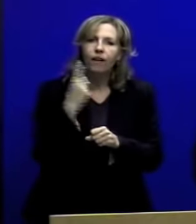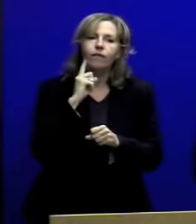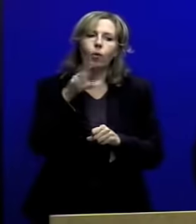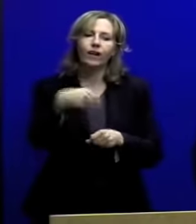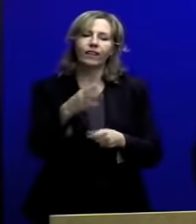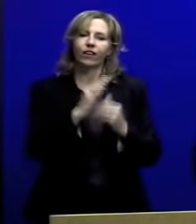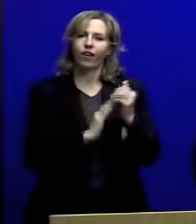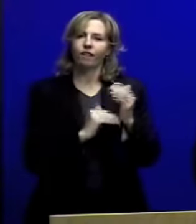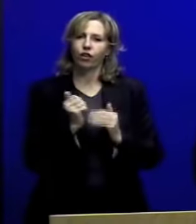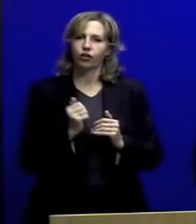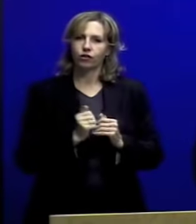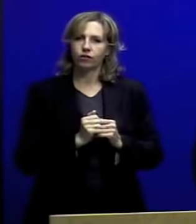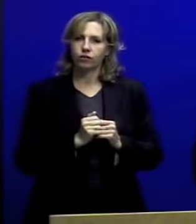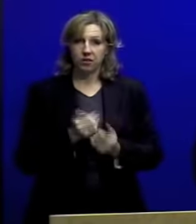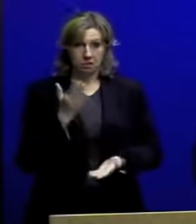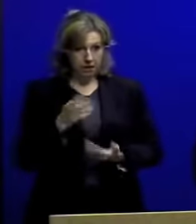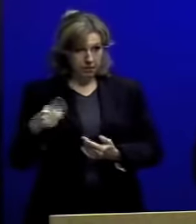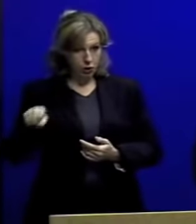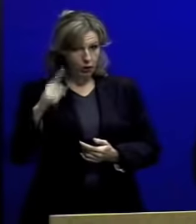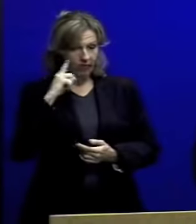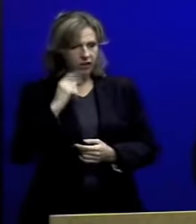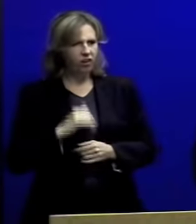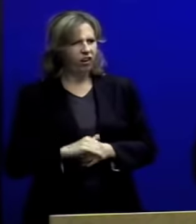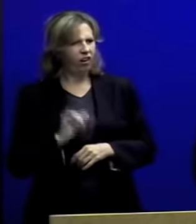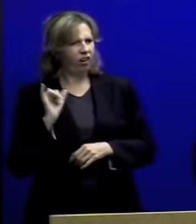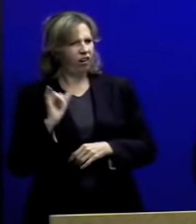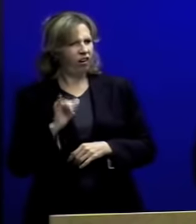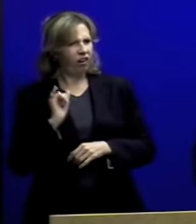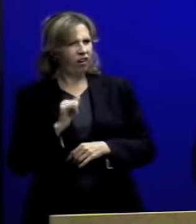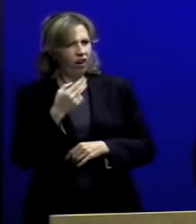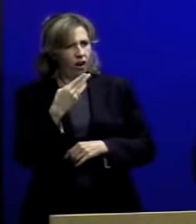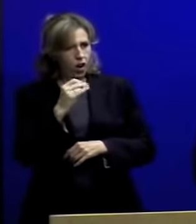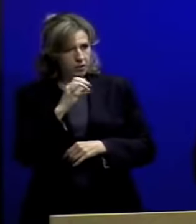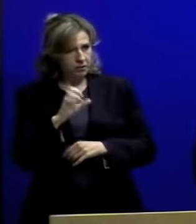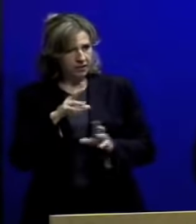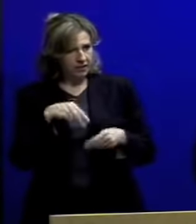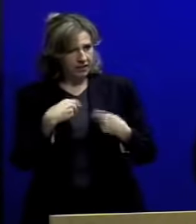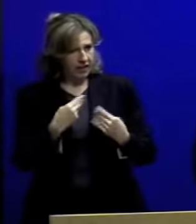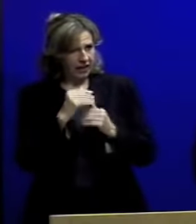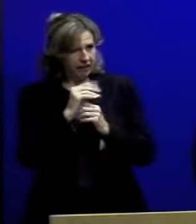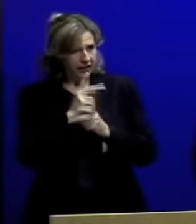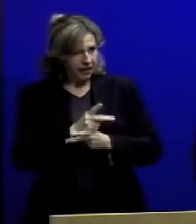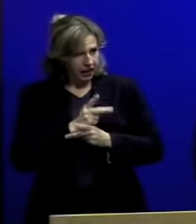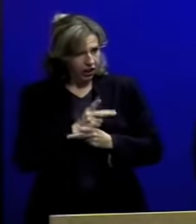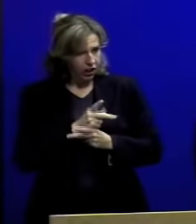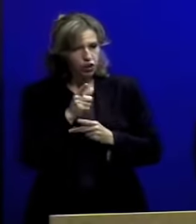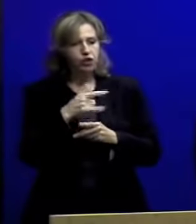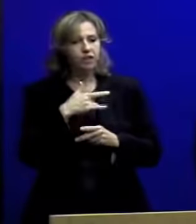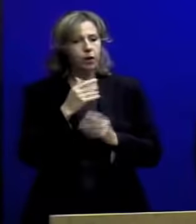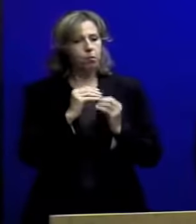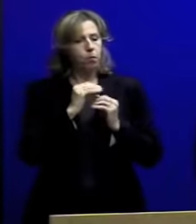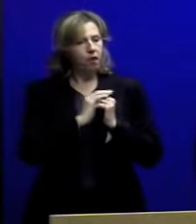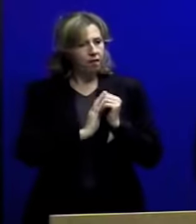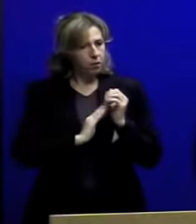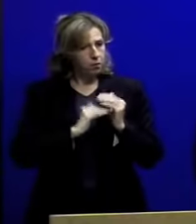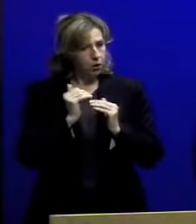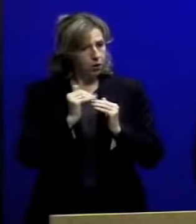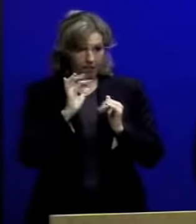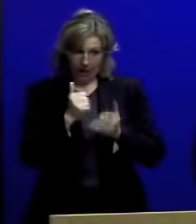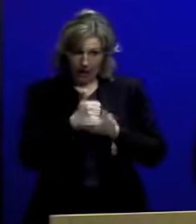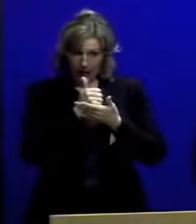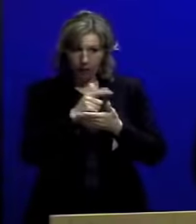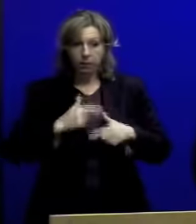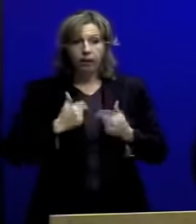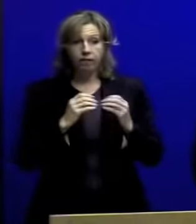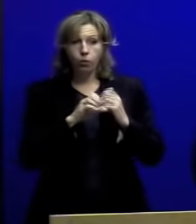gee, did all of that care to help her feel more comfortable, help her live longer? I'm inclined to think it did.